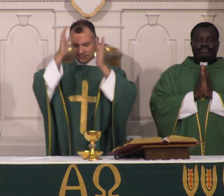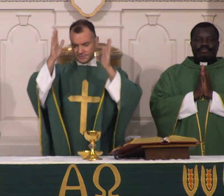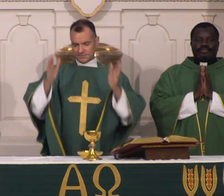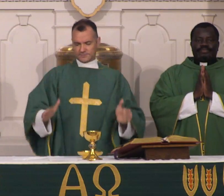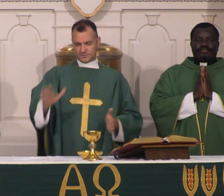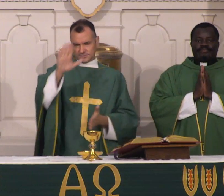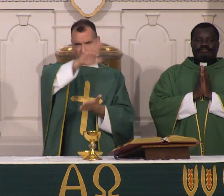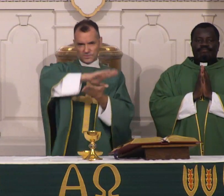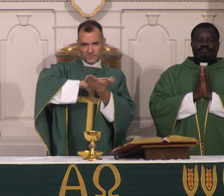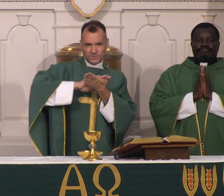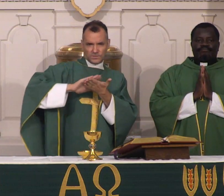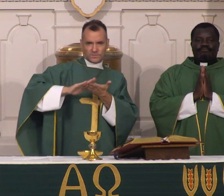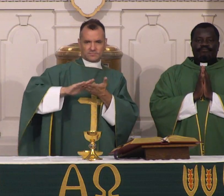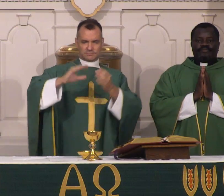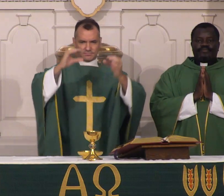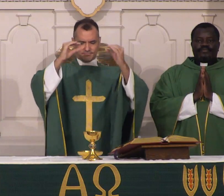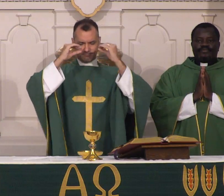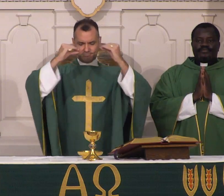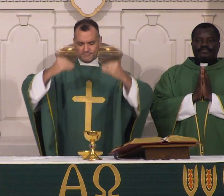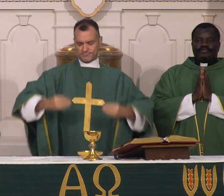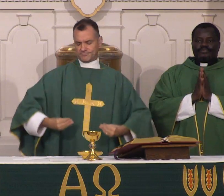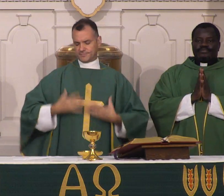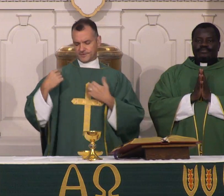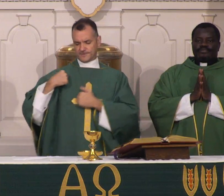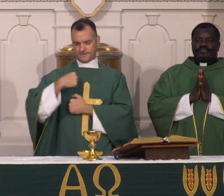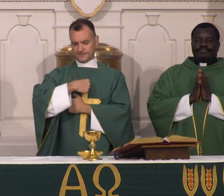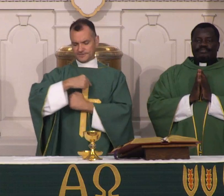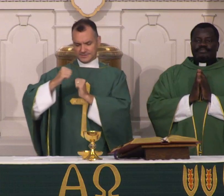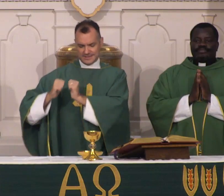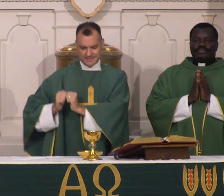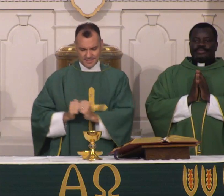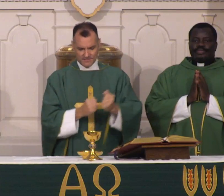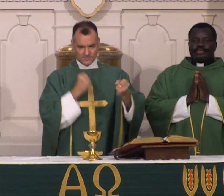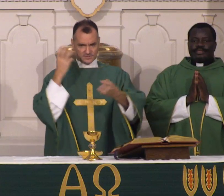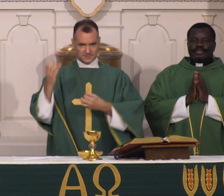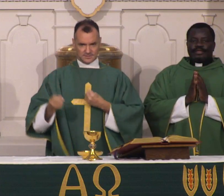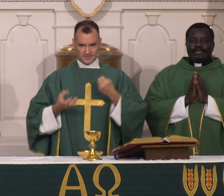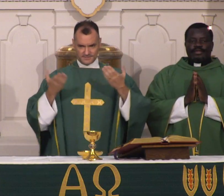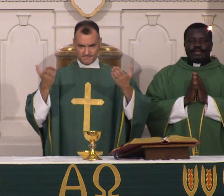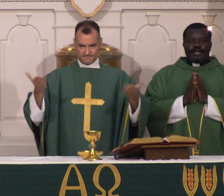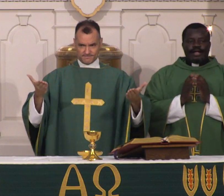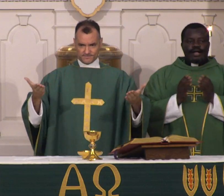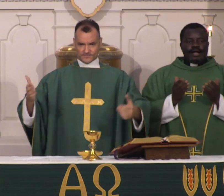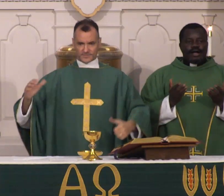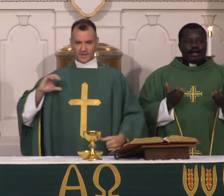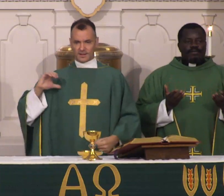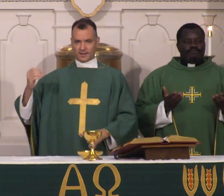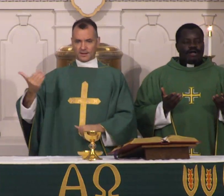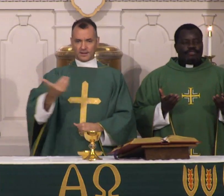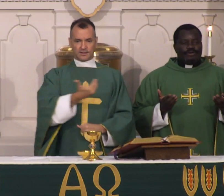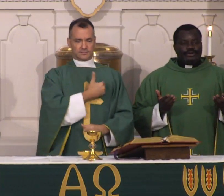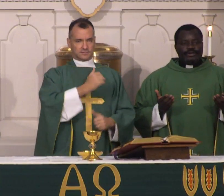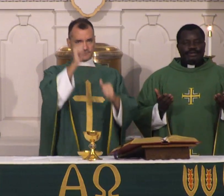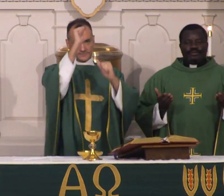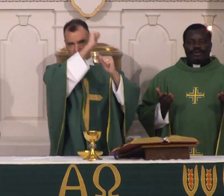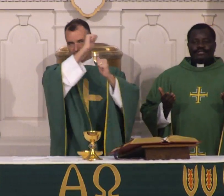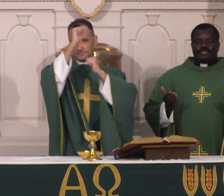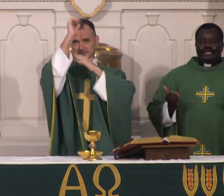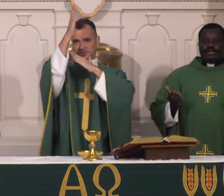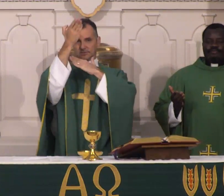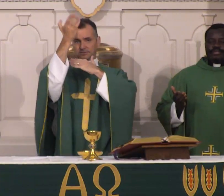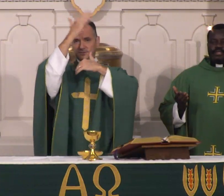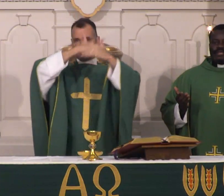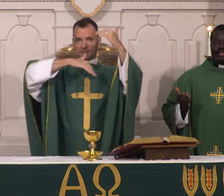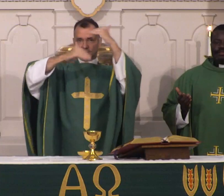At the Savior's command, informed by divine teaching, we dare to say, Our Father, who art in